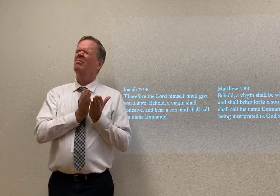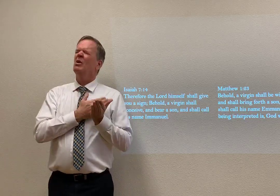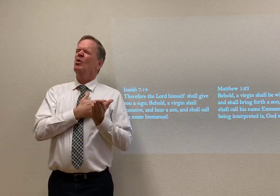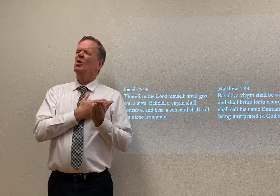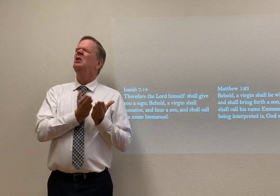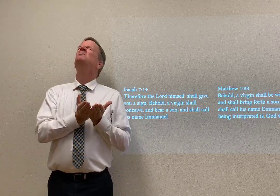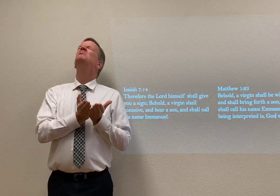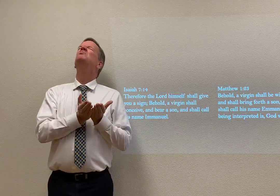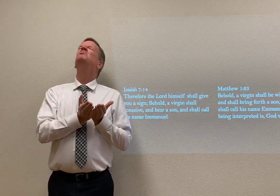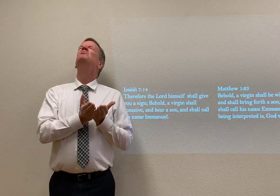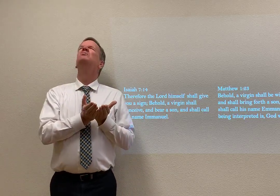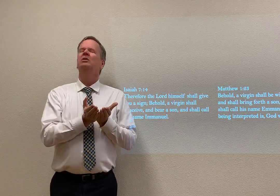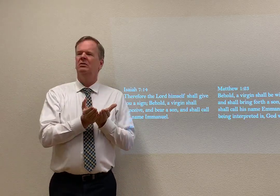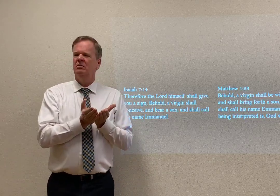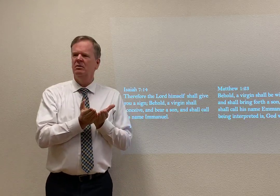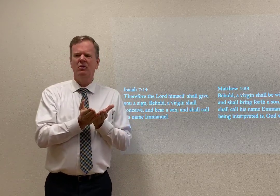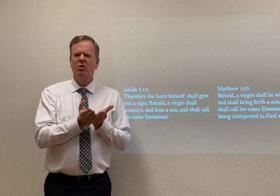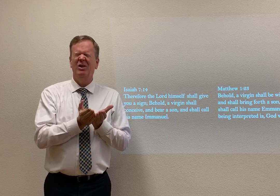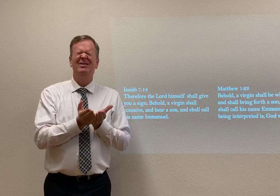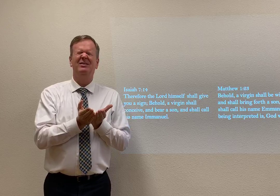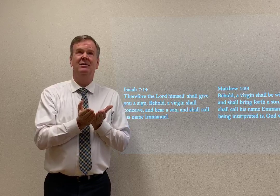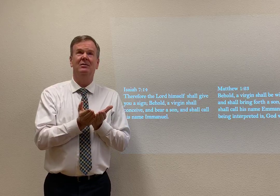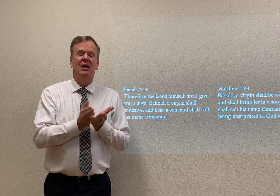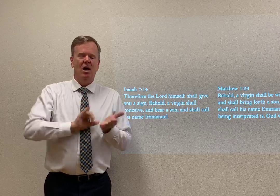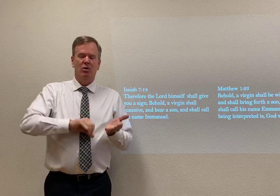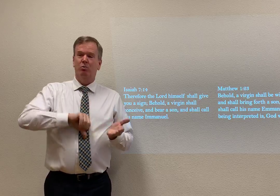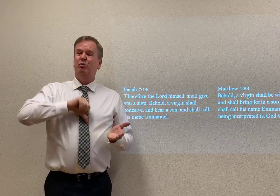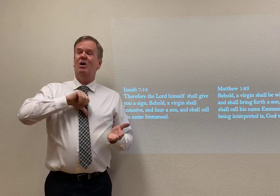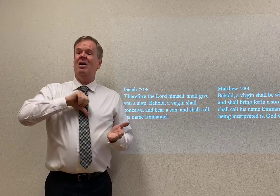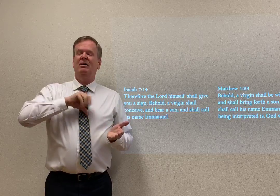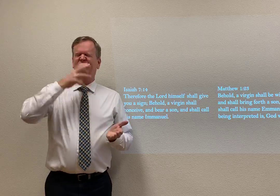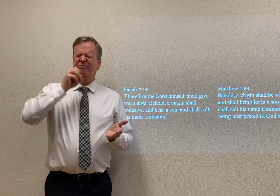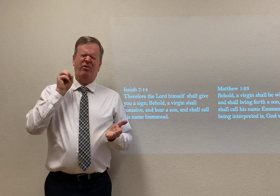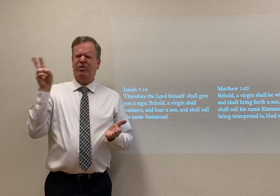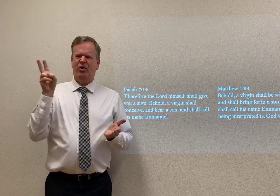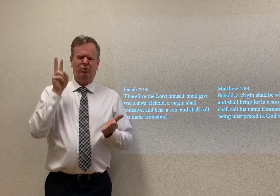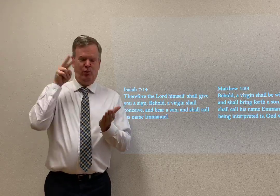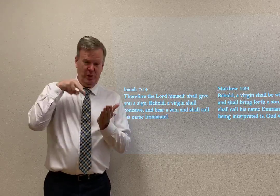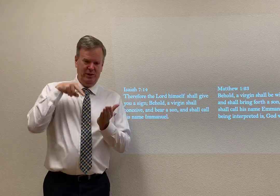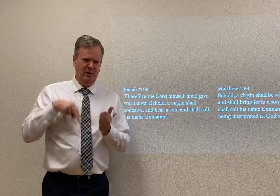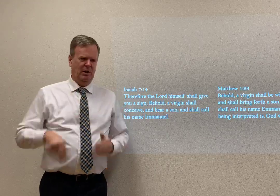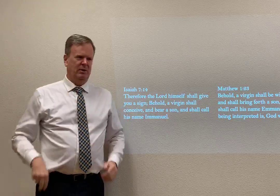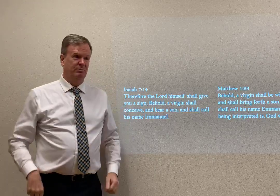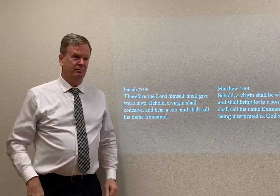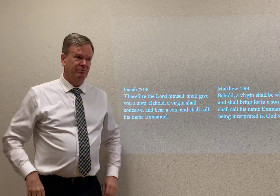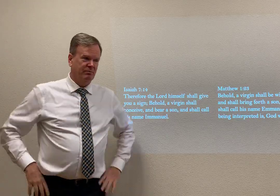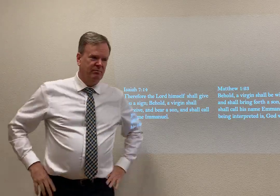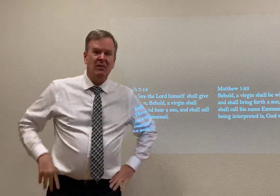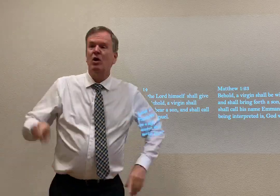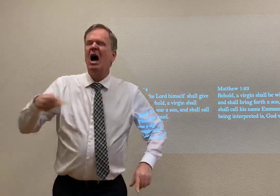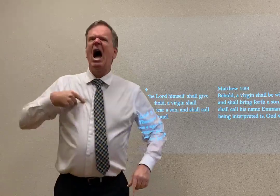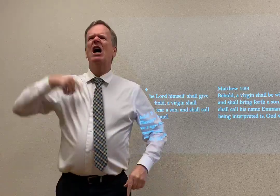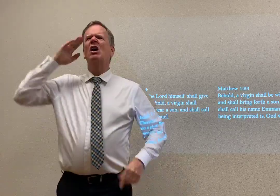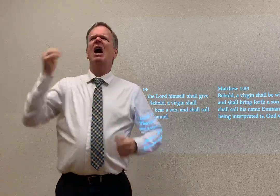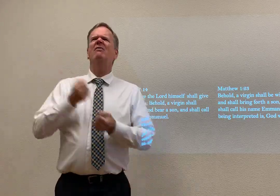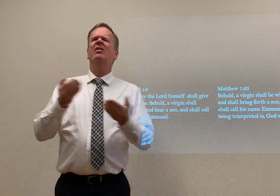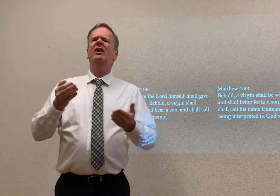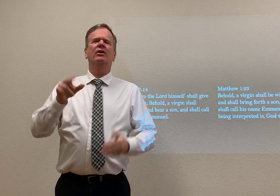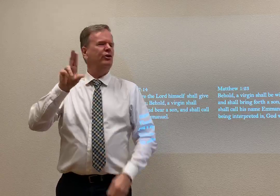well, I think what it really means is we shouldn't be doing it that way. When we let pride get in the way, we'll lose it. So let's throw that pride out of the way. And if